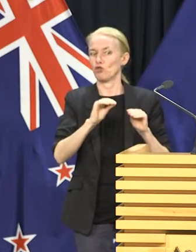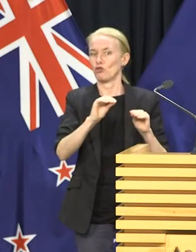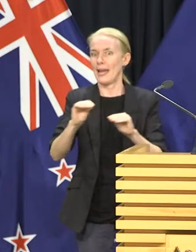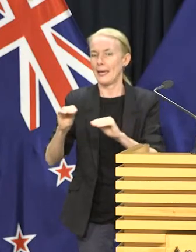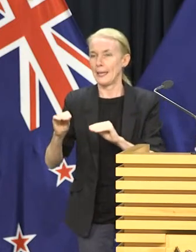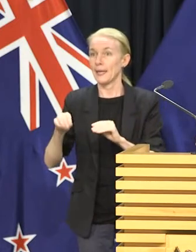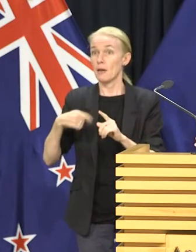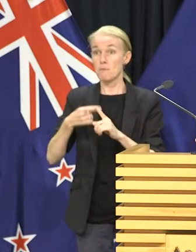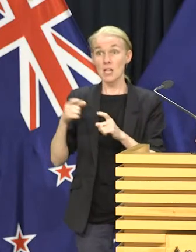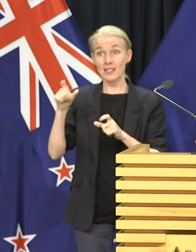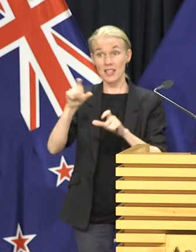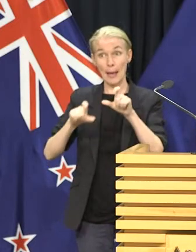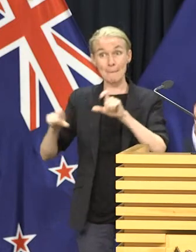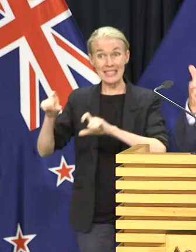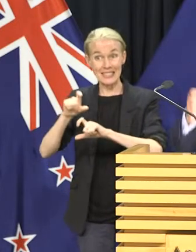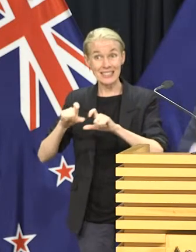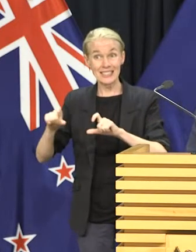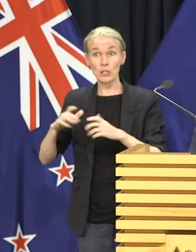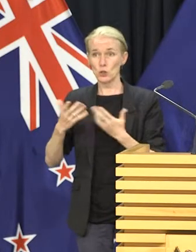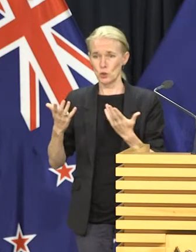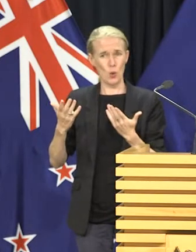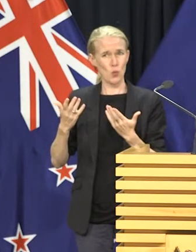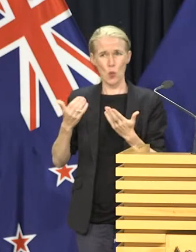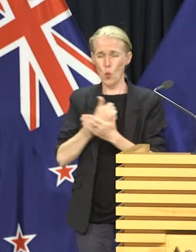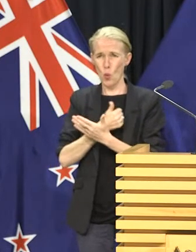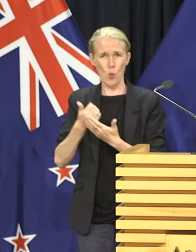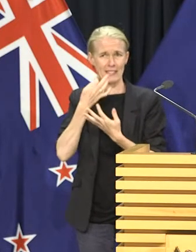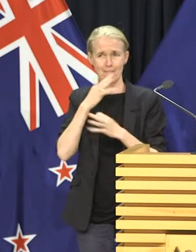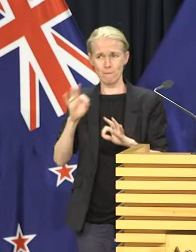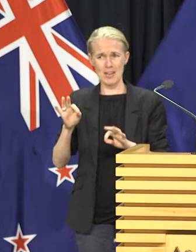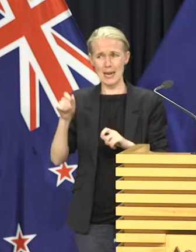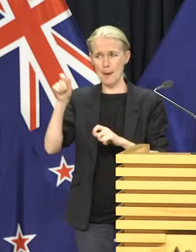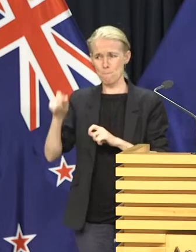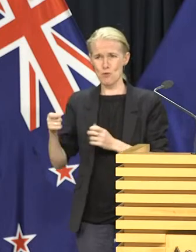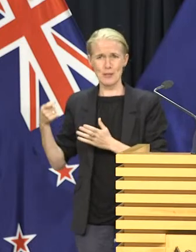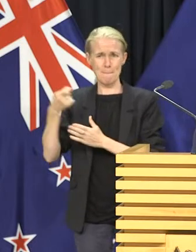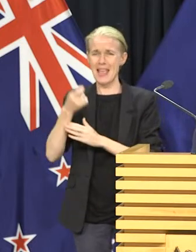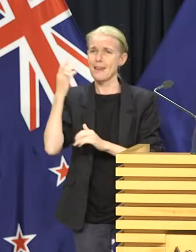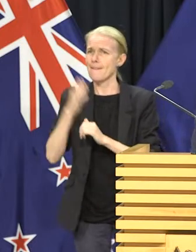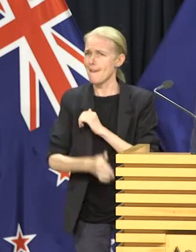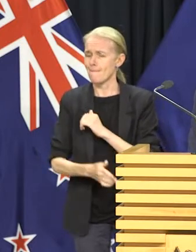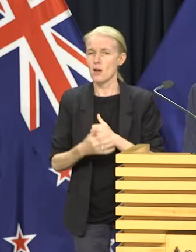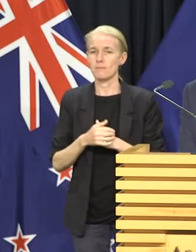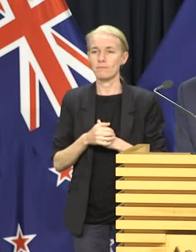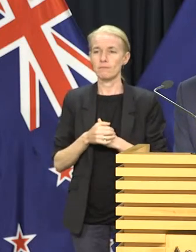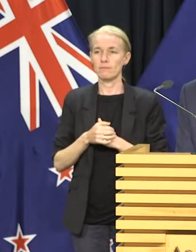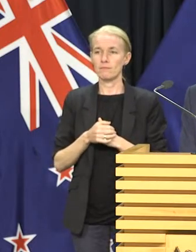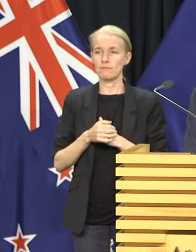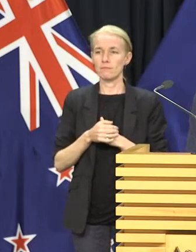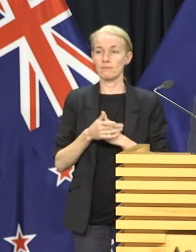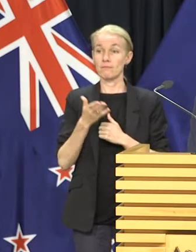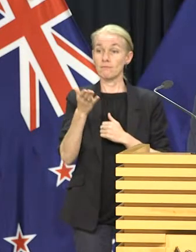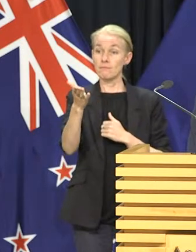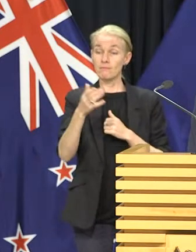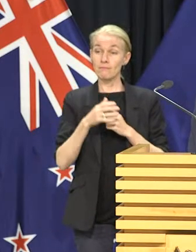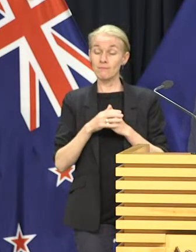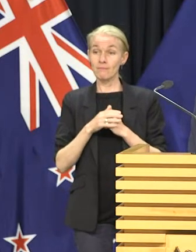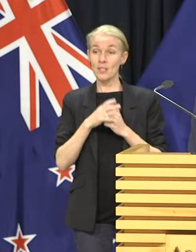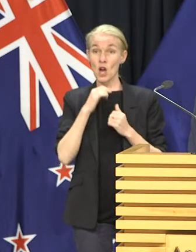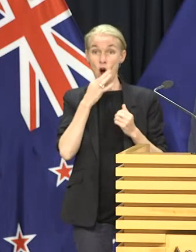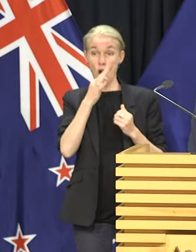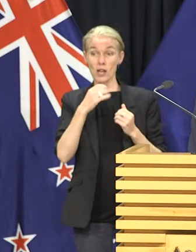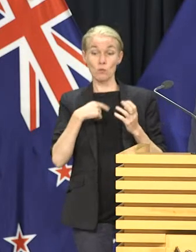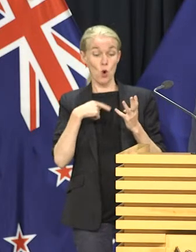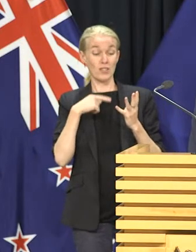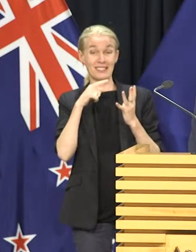wherever people go to be vaccinated, it will be free. Mark? On the Johnson & Johnson vaccine, without presuming the determination that will be